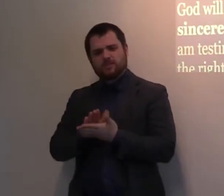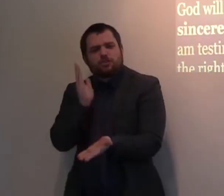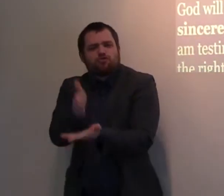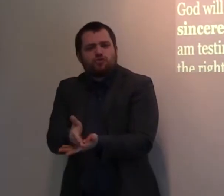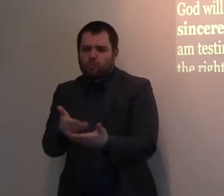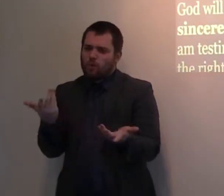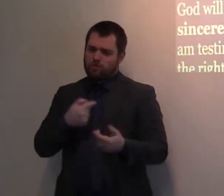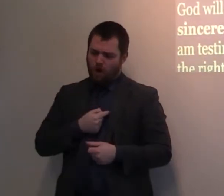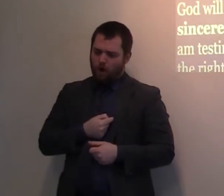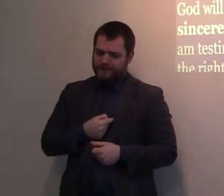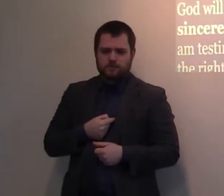True or honest.